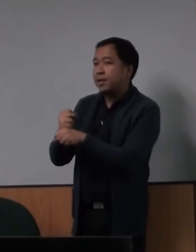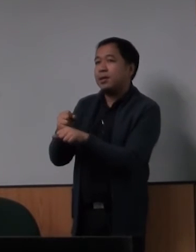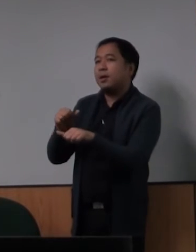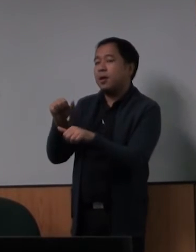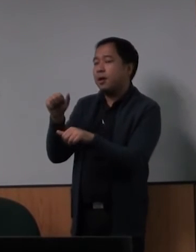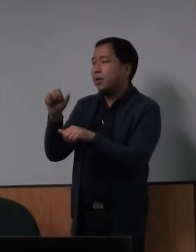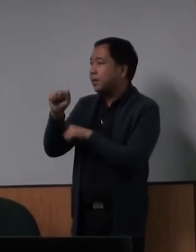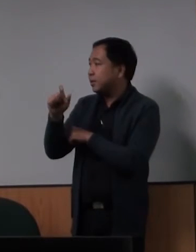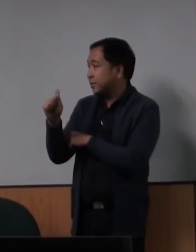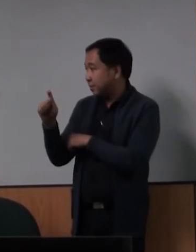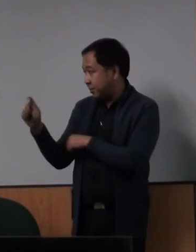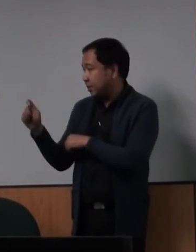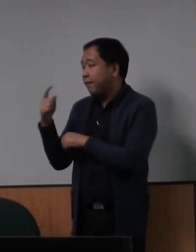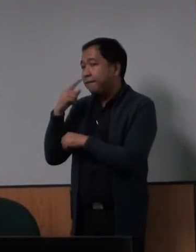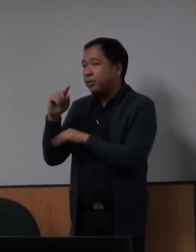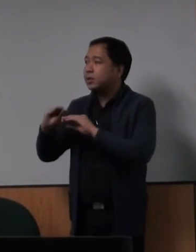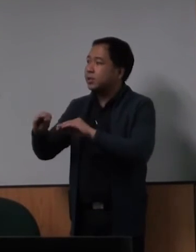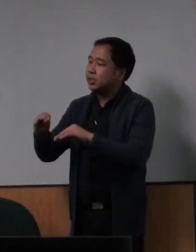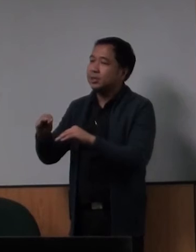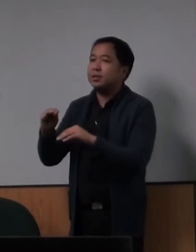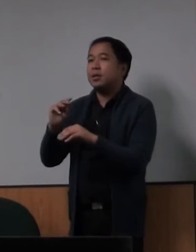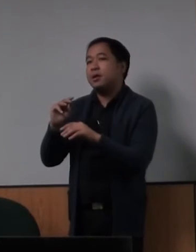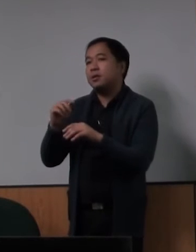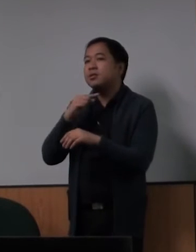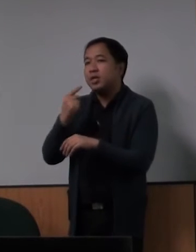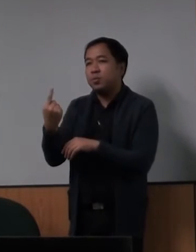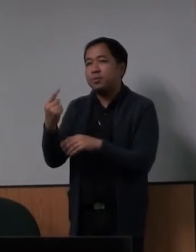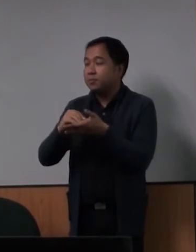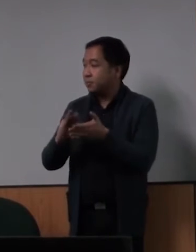deaf students the full numbers?